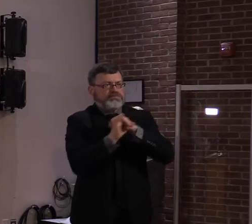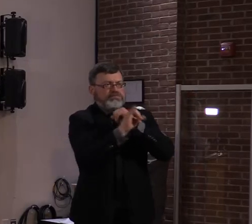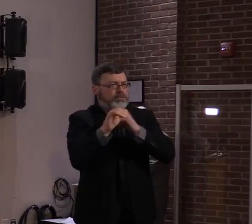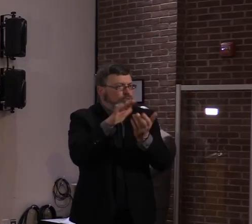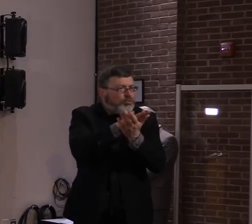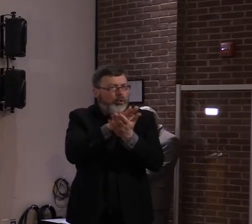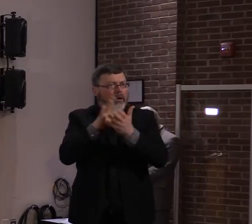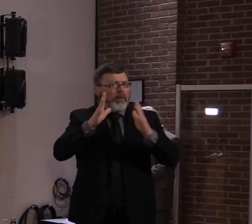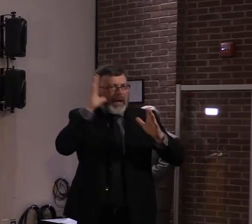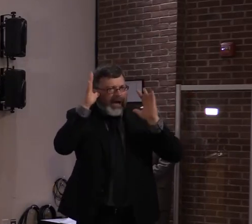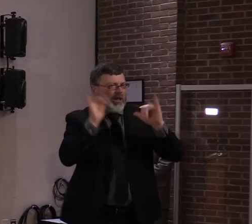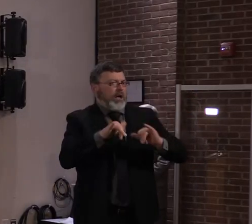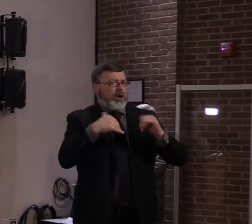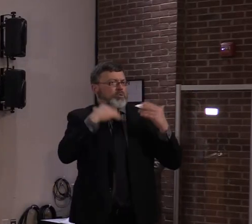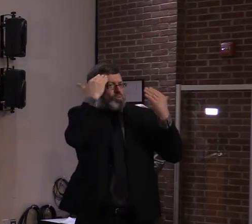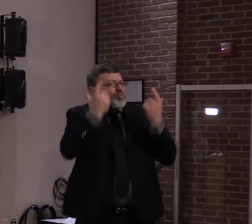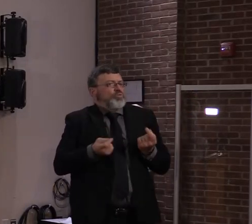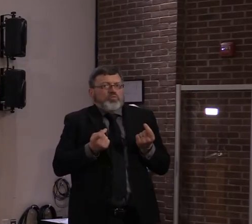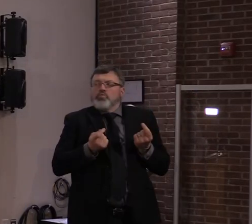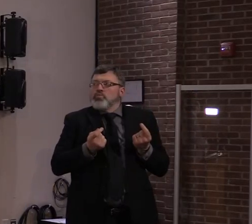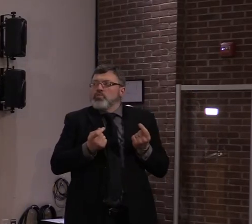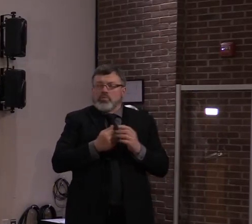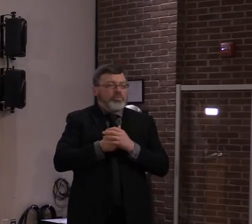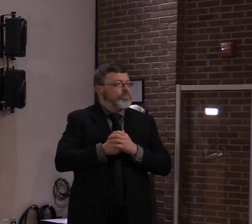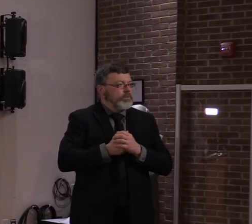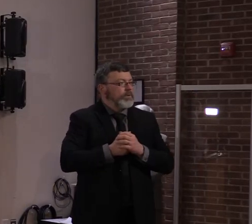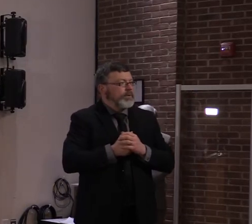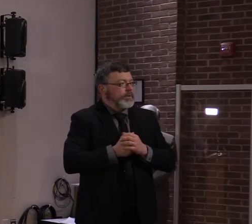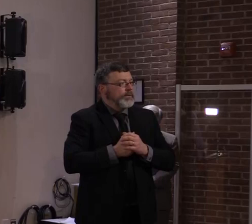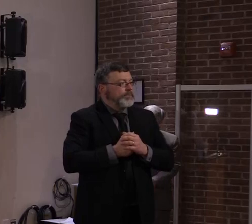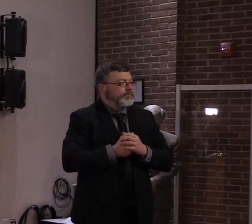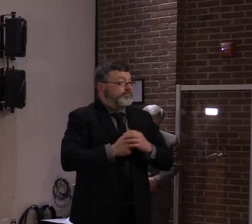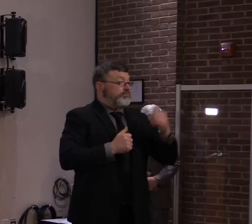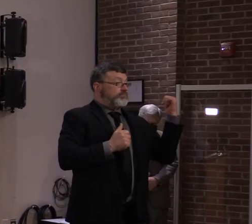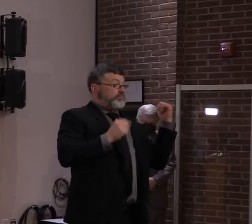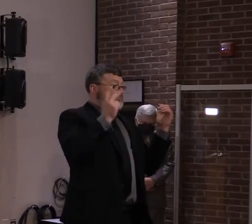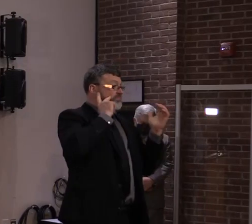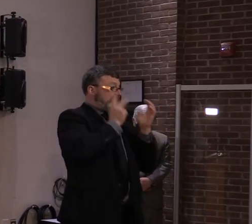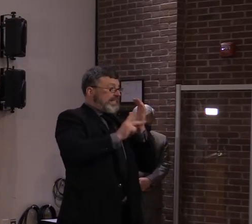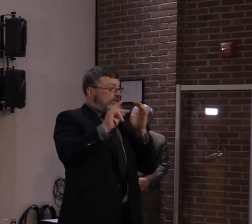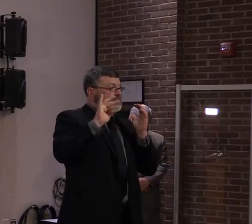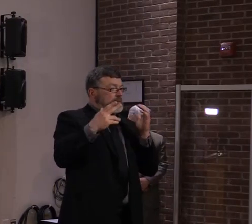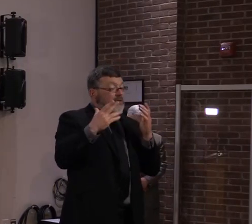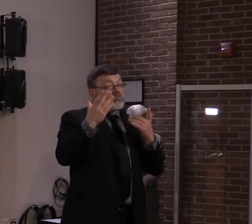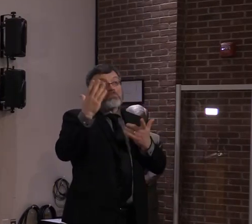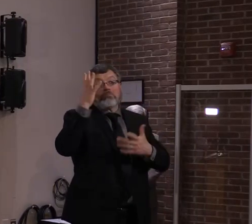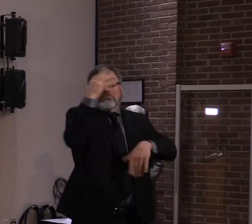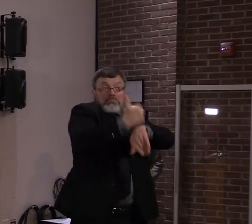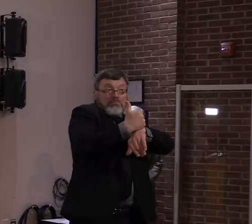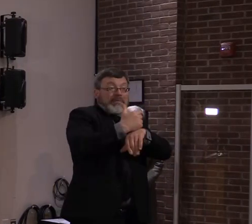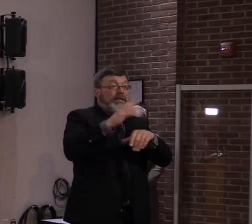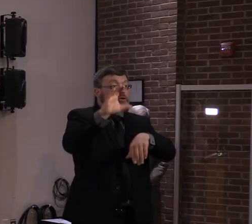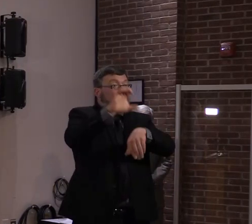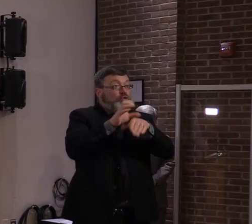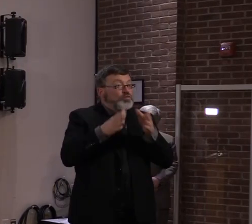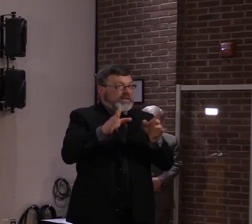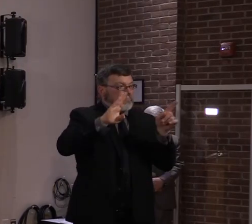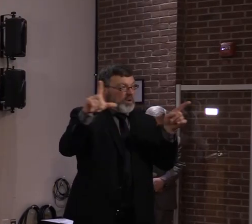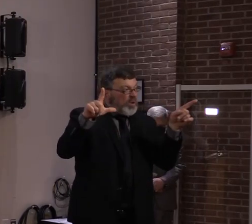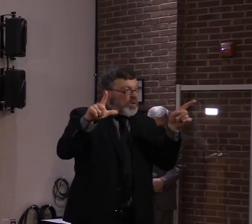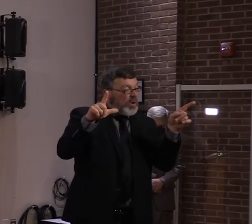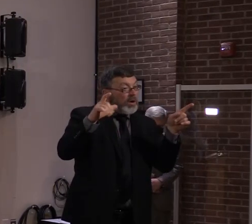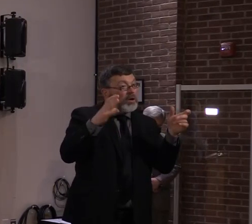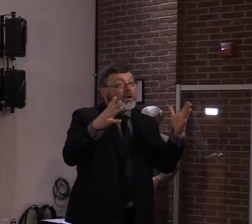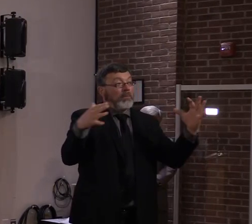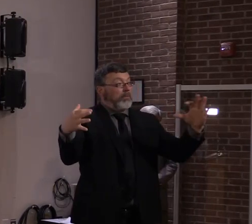mentioned, partnering with others in healthcare communities around the state who can help deliver